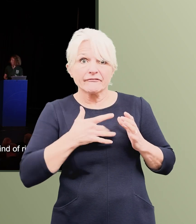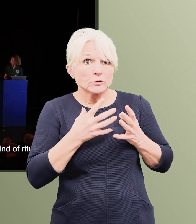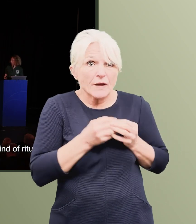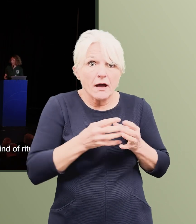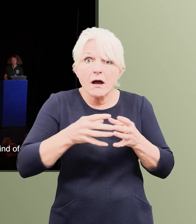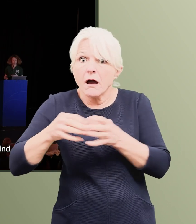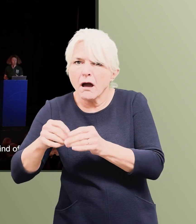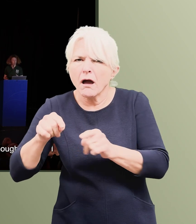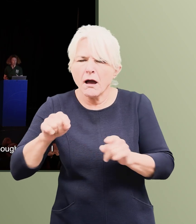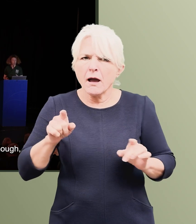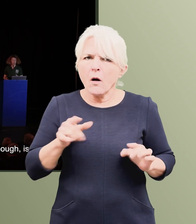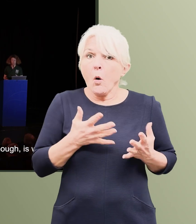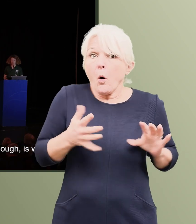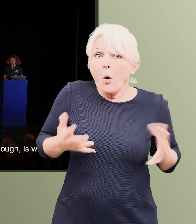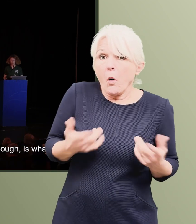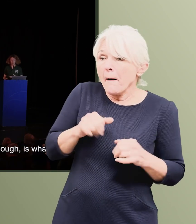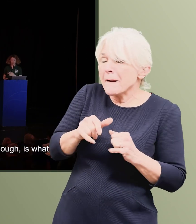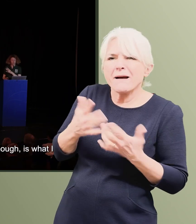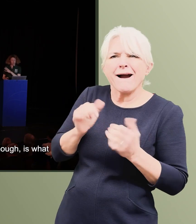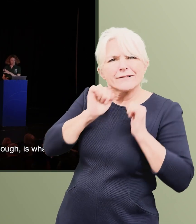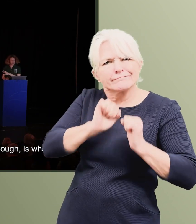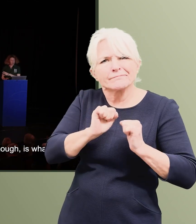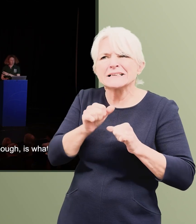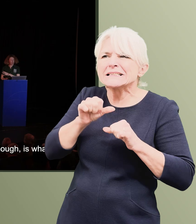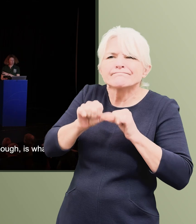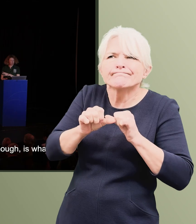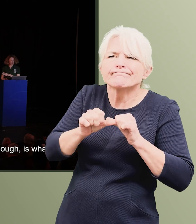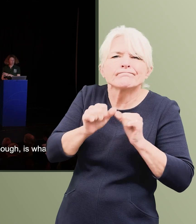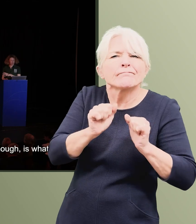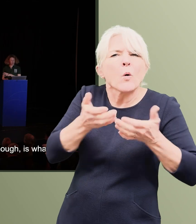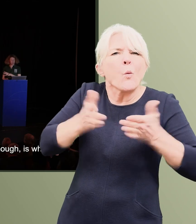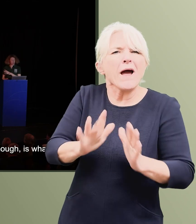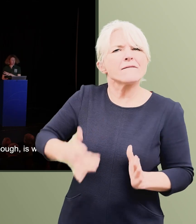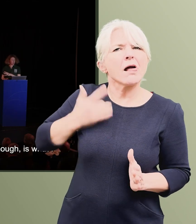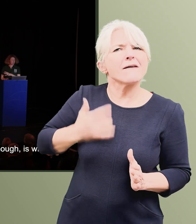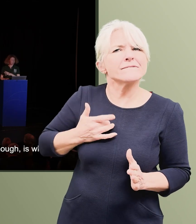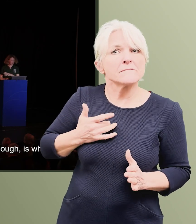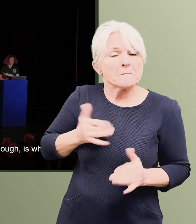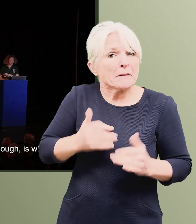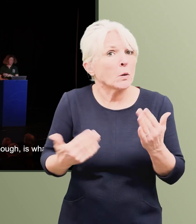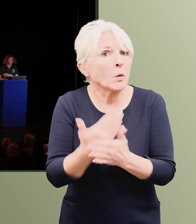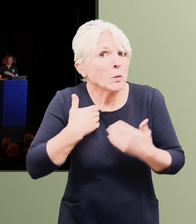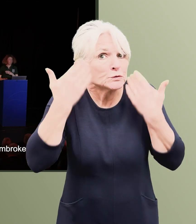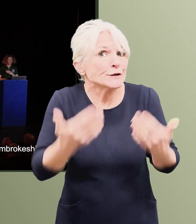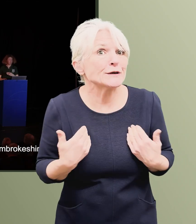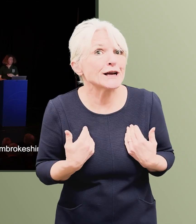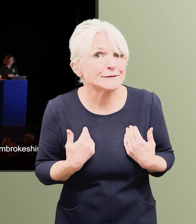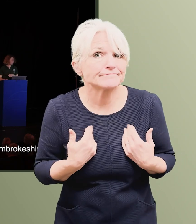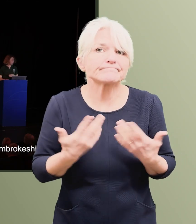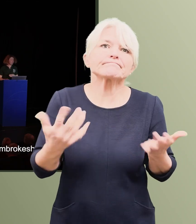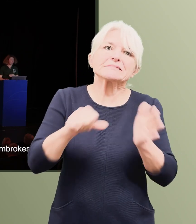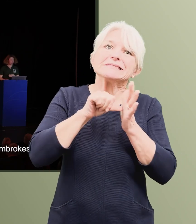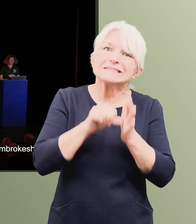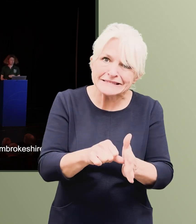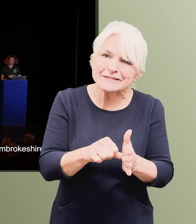structure or the like that we haven't seen before. Part of the problem there, though, is what I talked about at the beginning, and that's that we don't